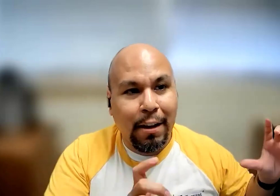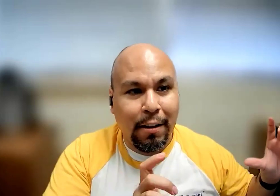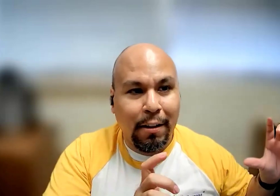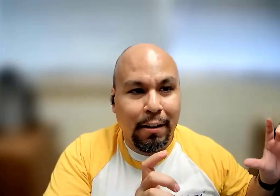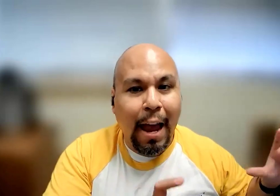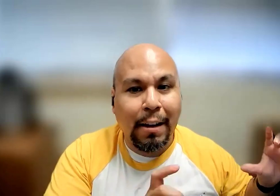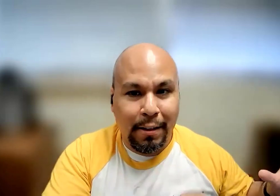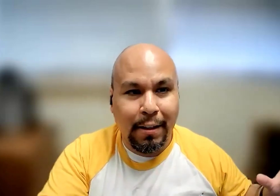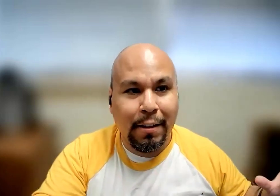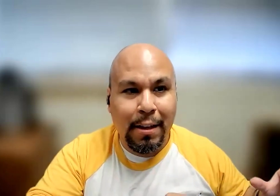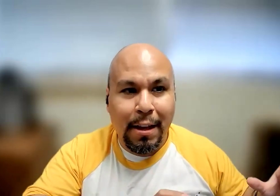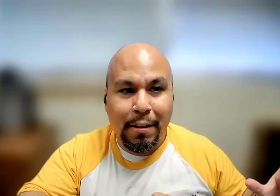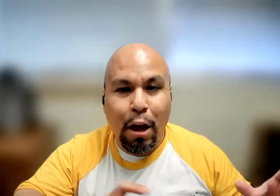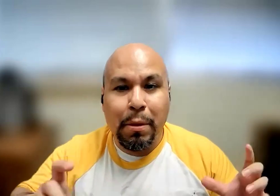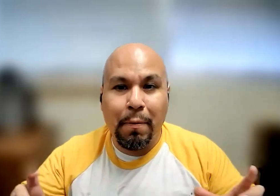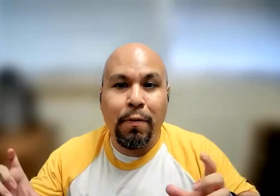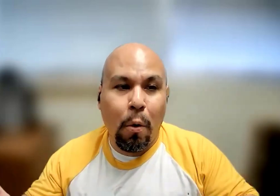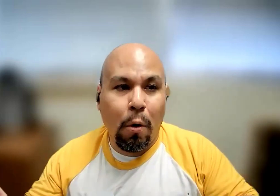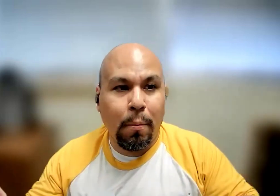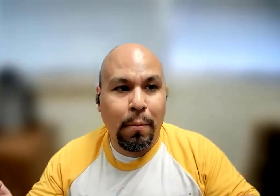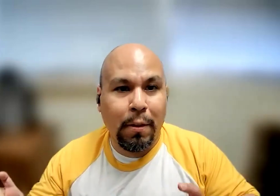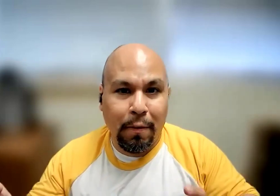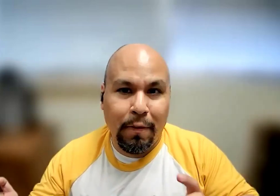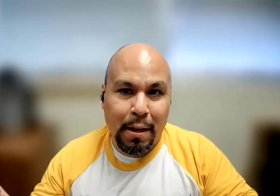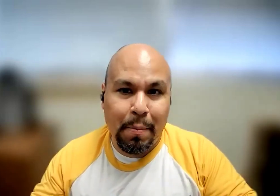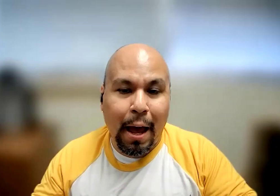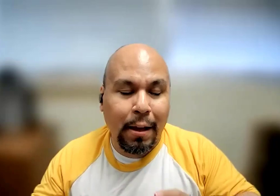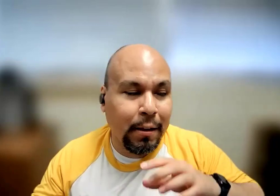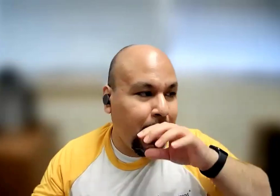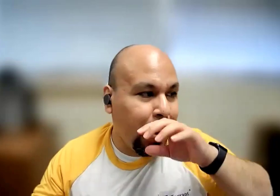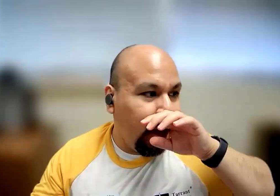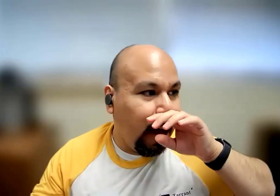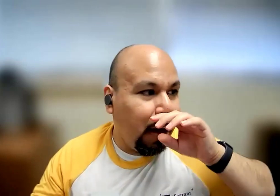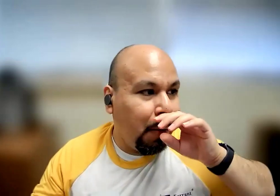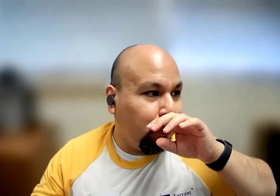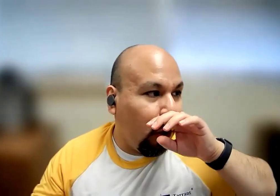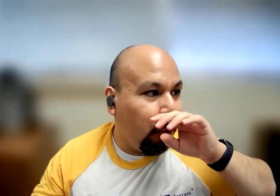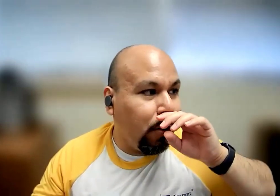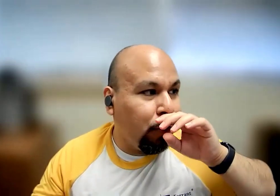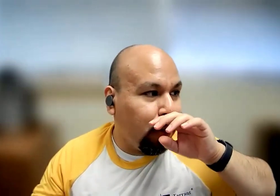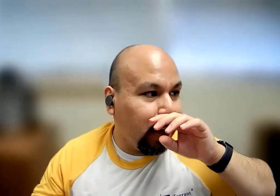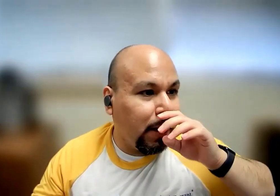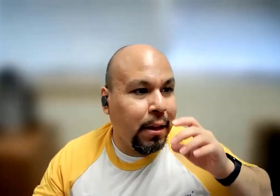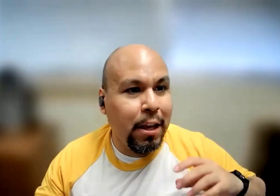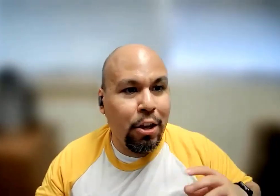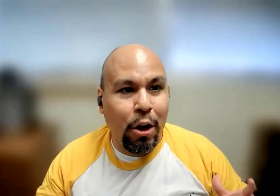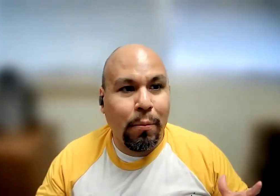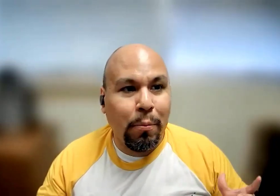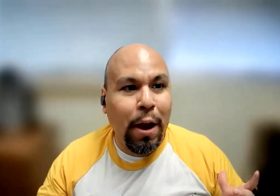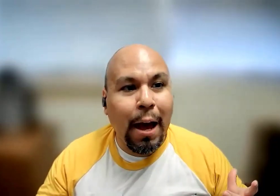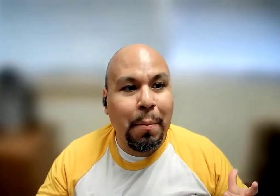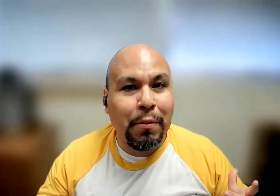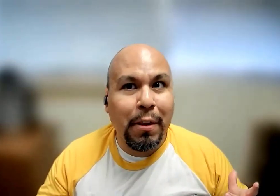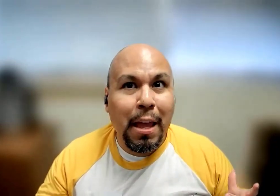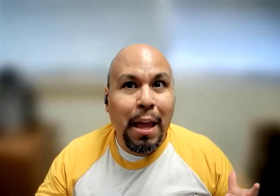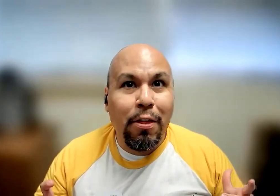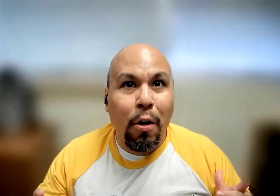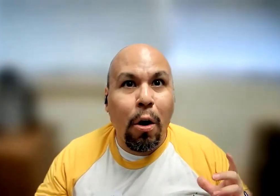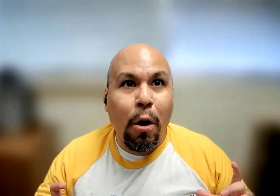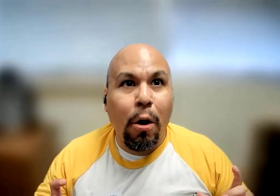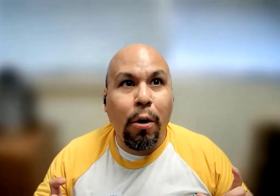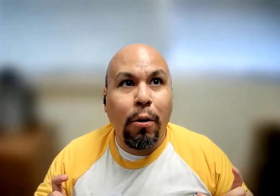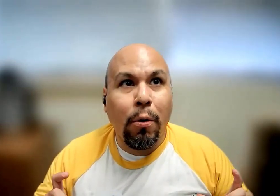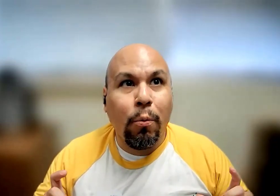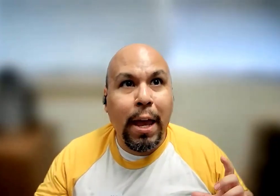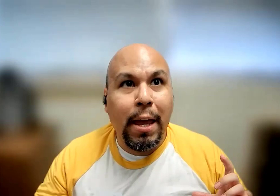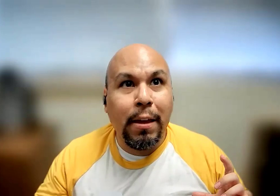translate that tactic to help them form the feedback. So I'm wondering, perhaps